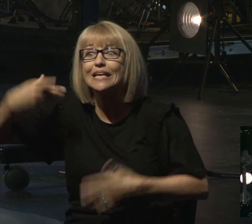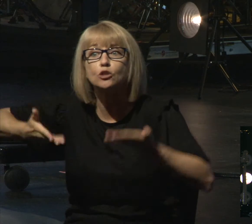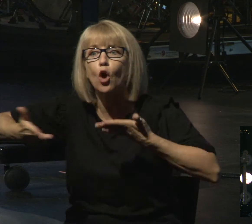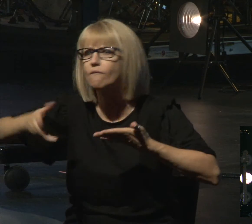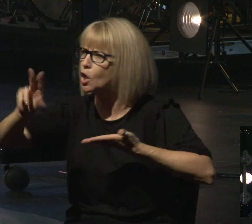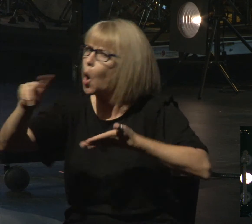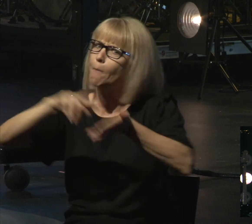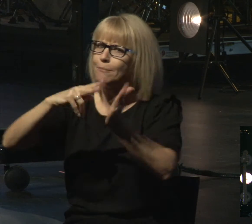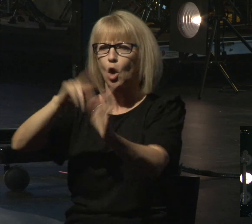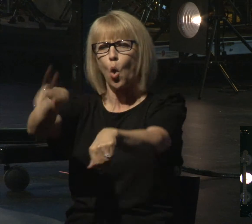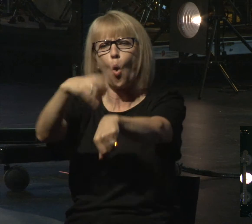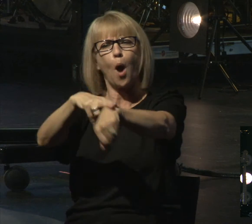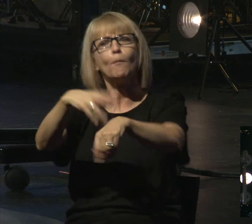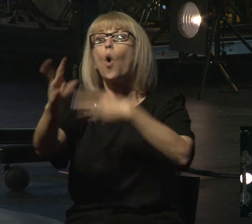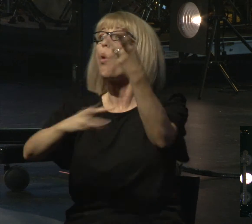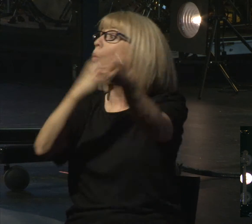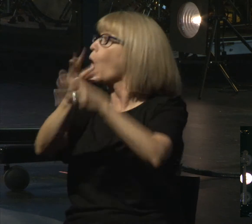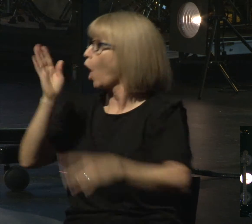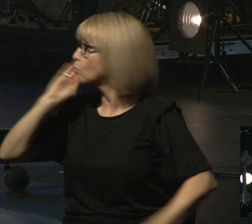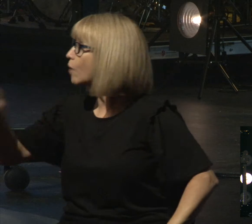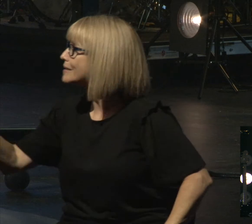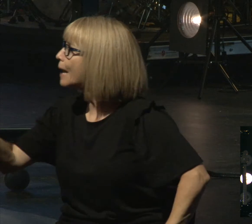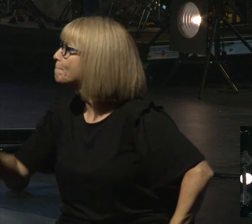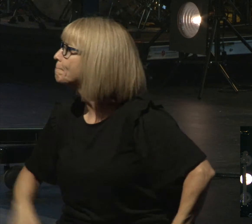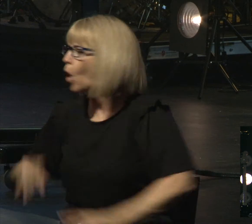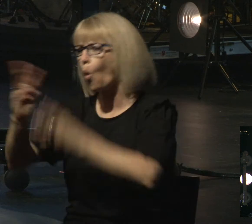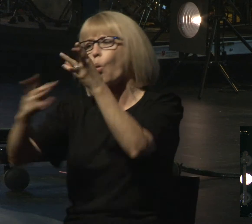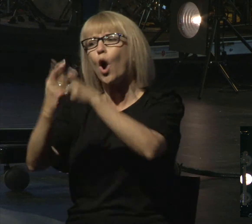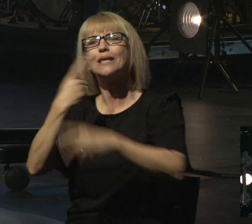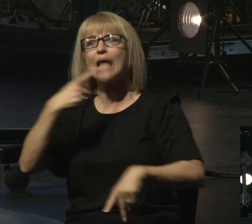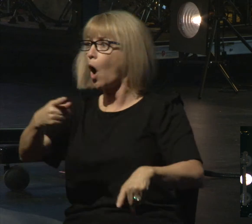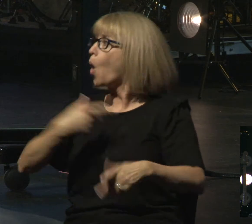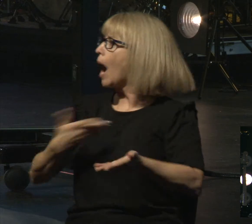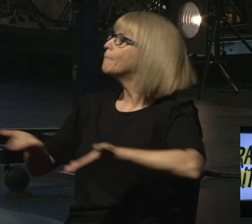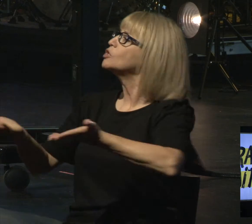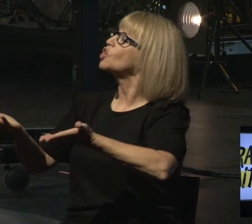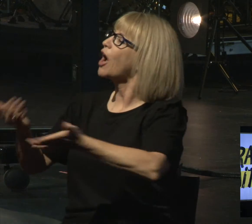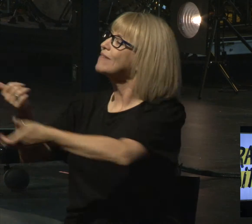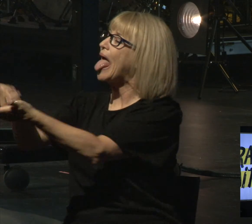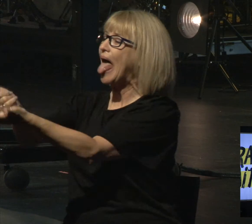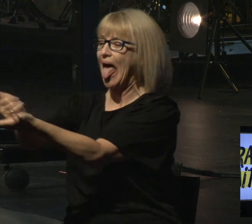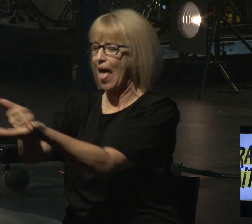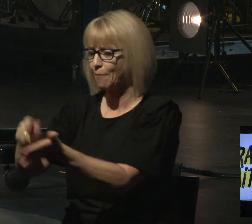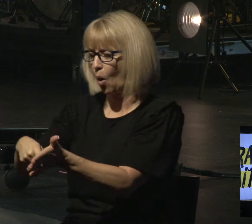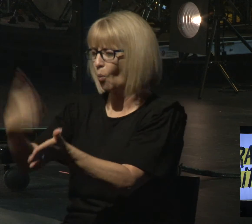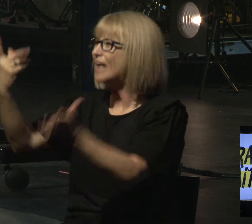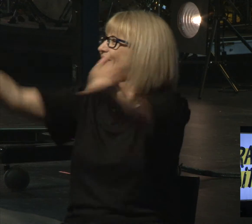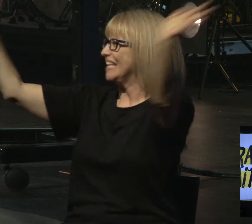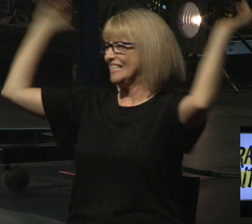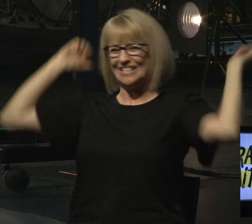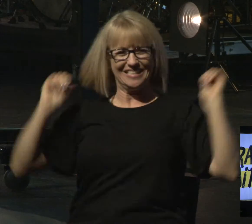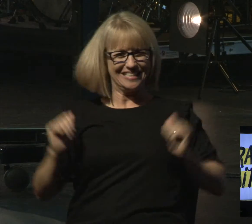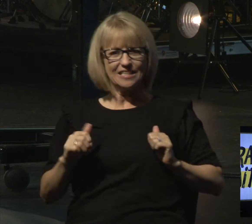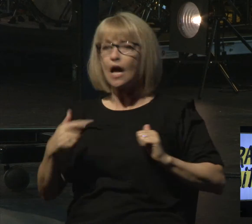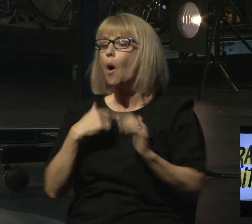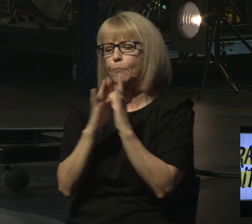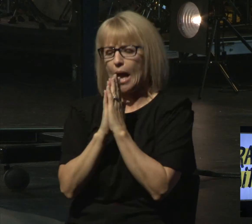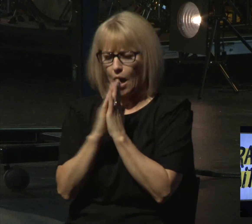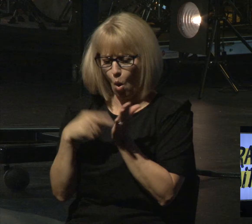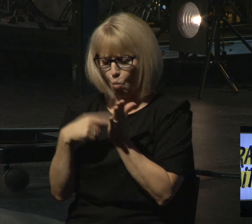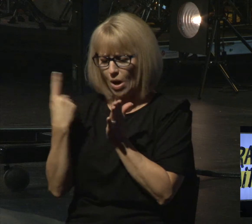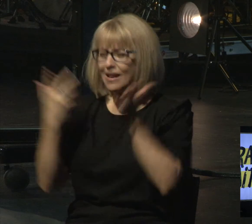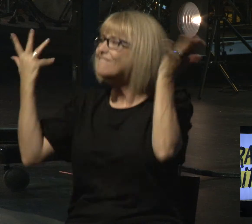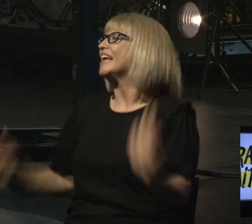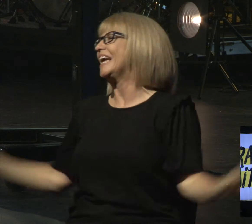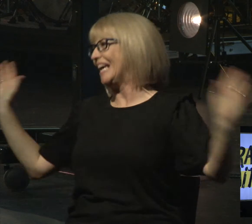what the world does. The world will serve one time. The world will pray one time. The world will give one time